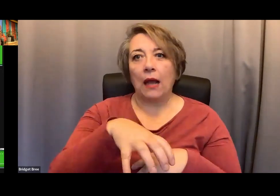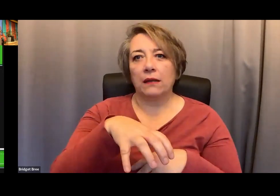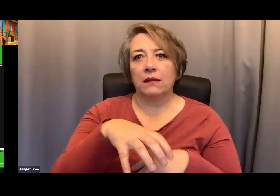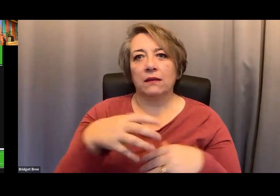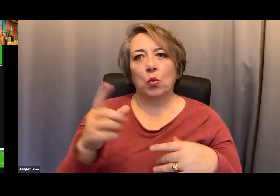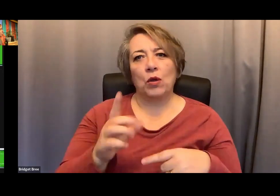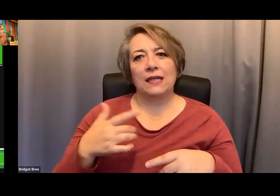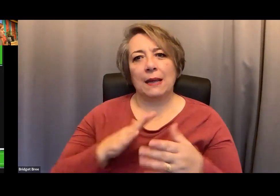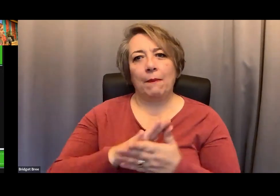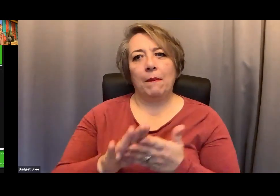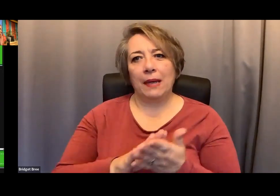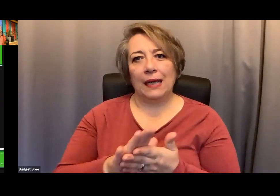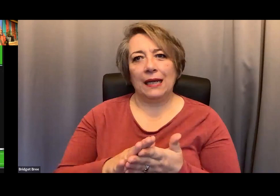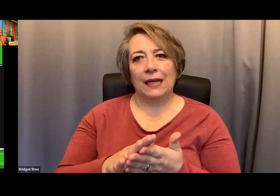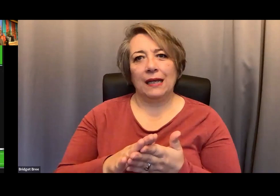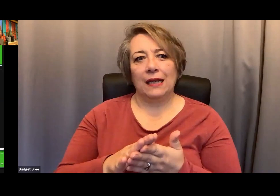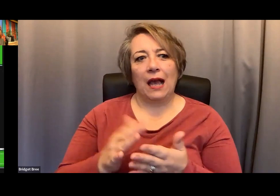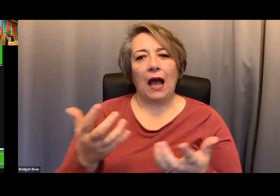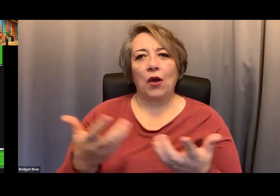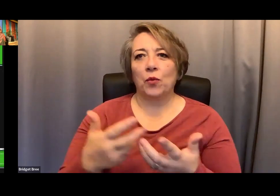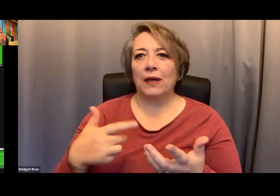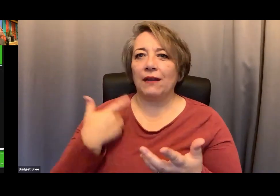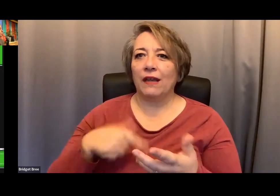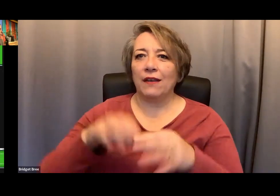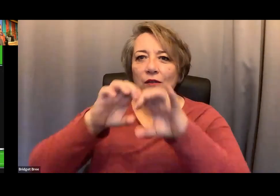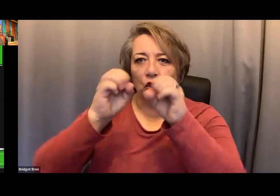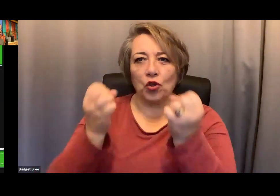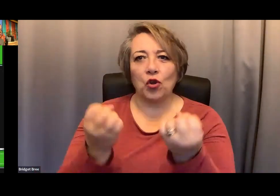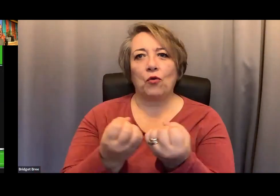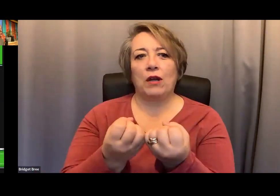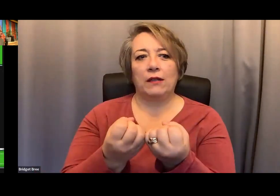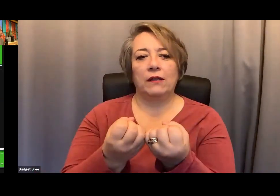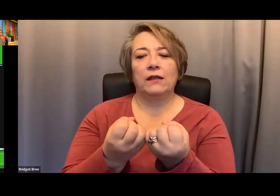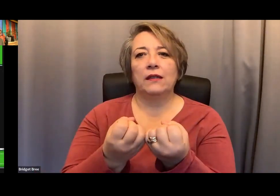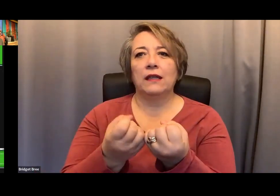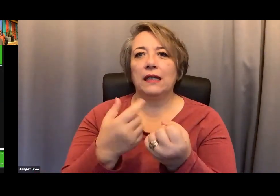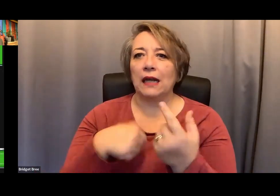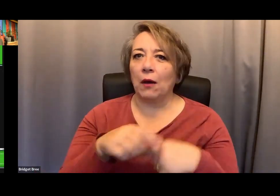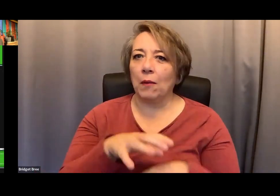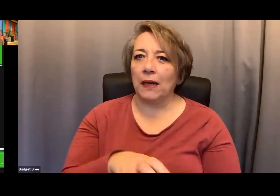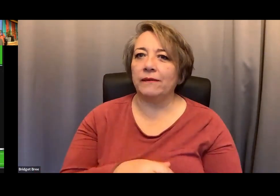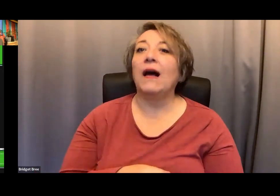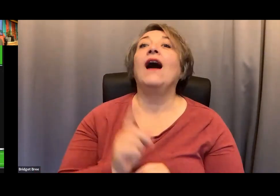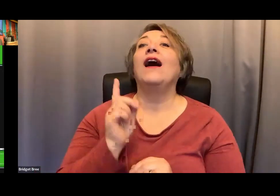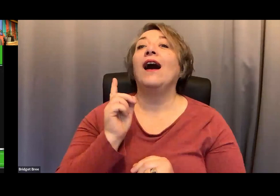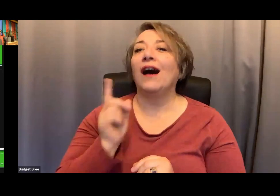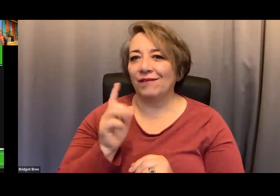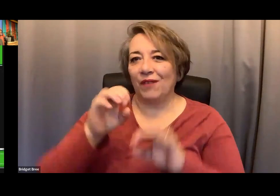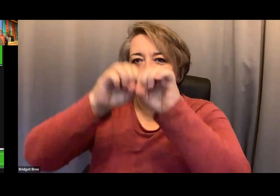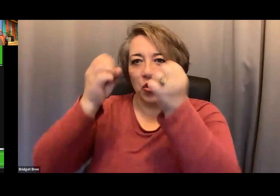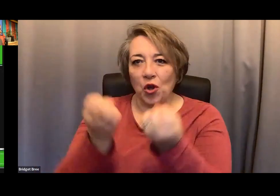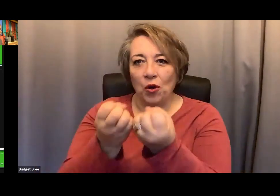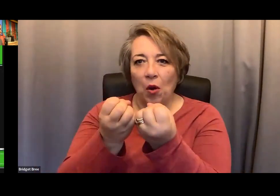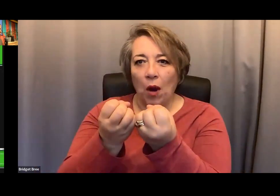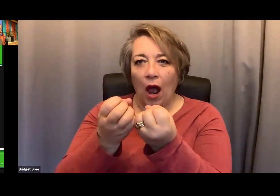doughnut? And the way that we do it is by doing this thing we call unrolling the doughnut. So we zoom into that safe and just